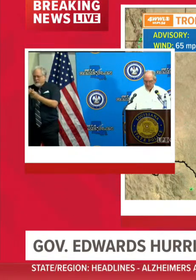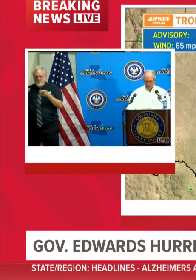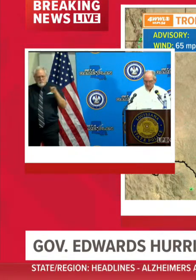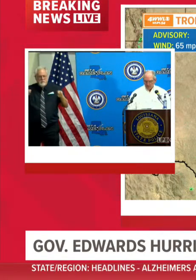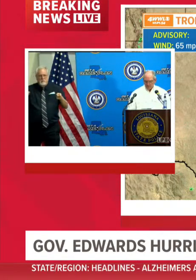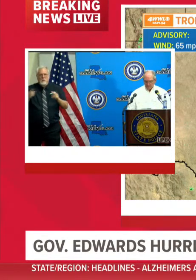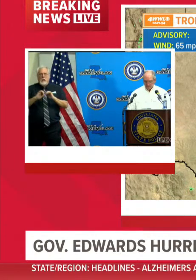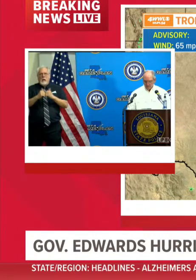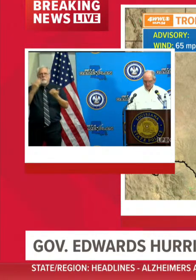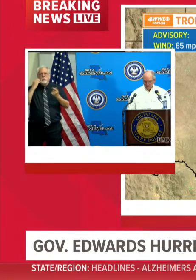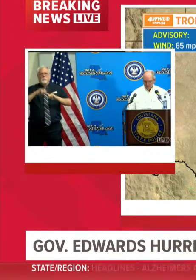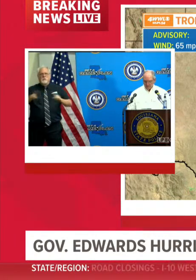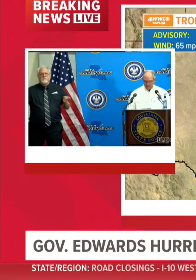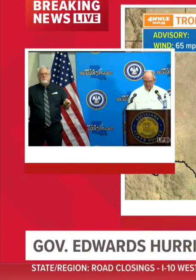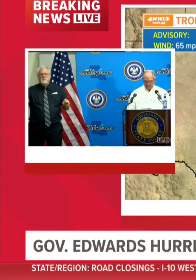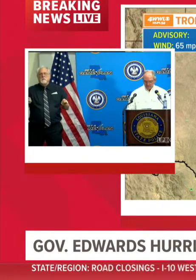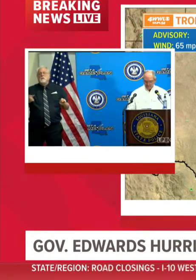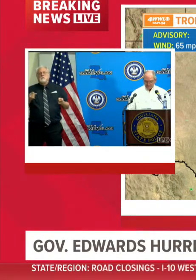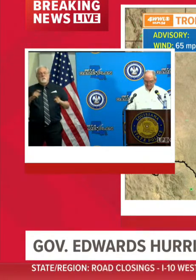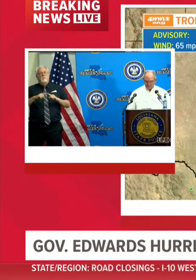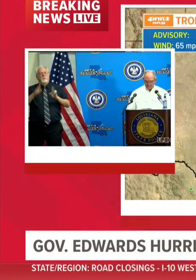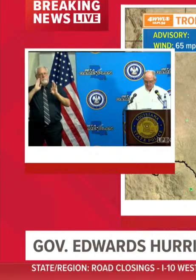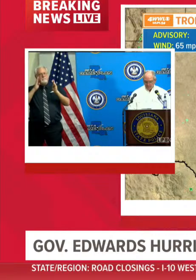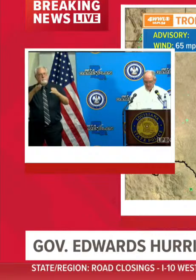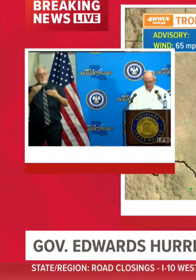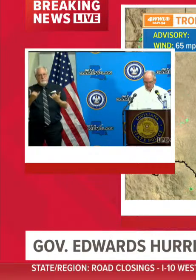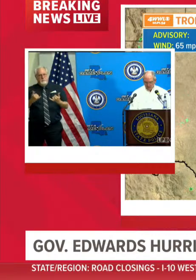paying attention to today.